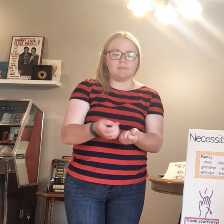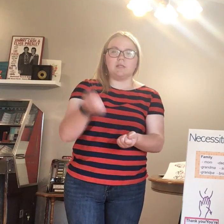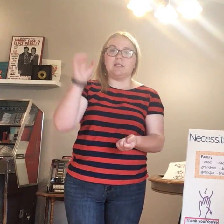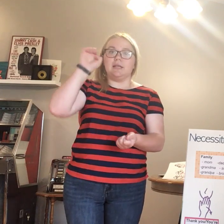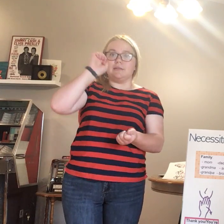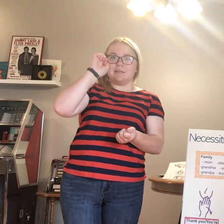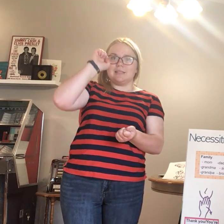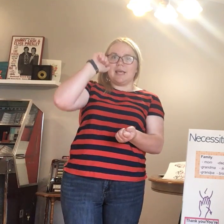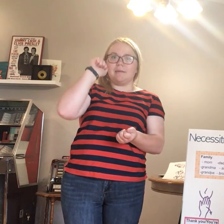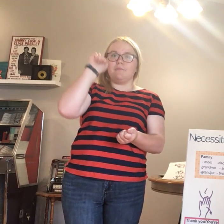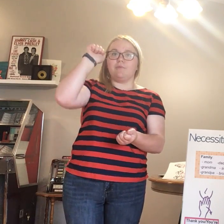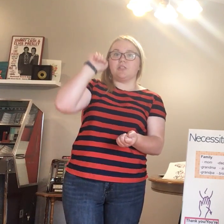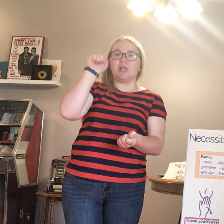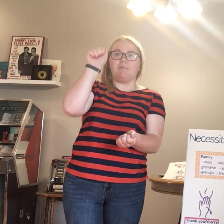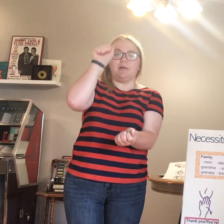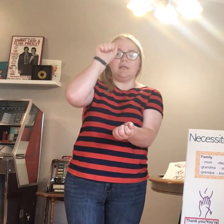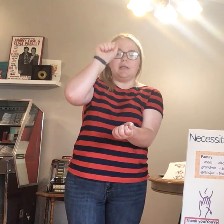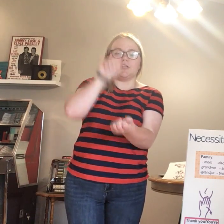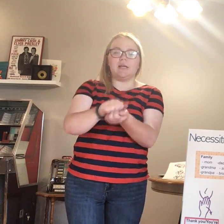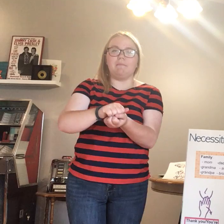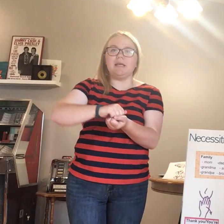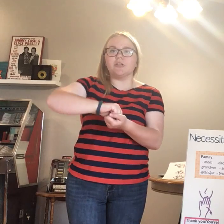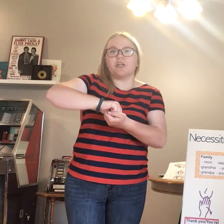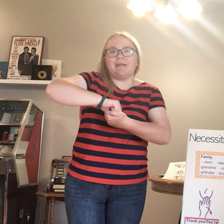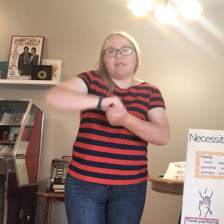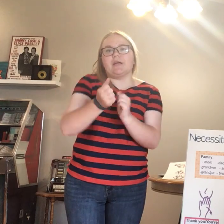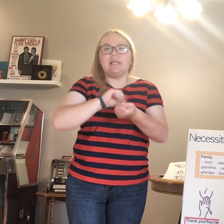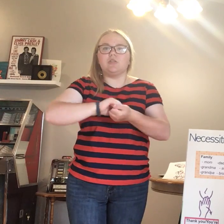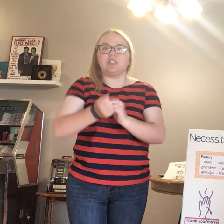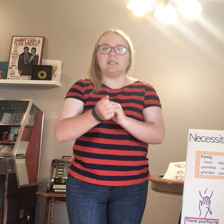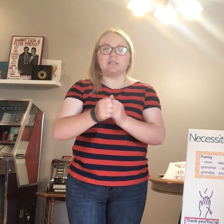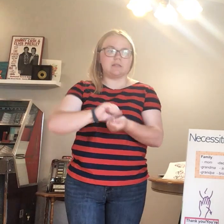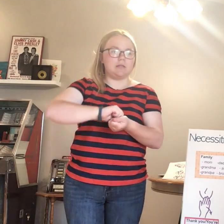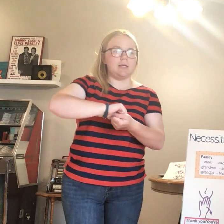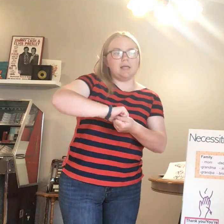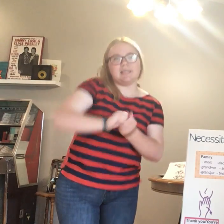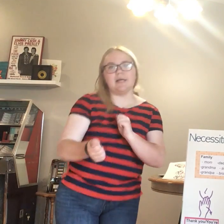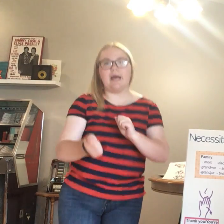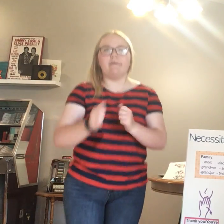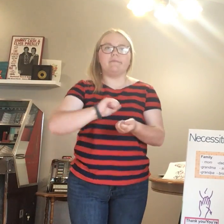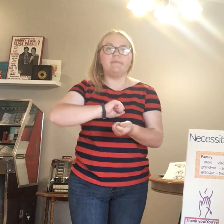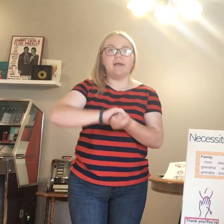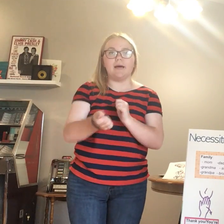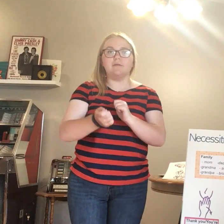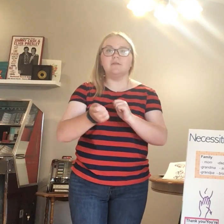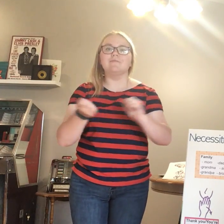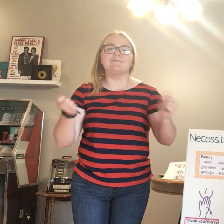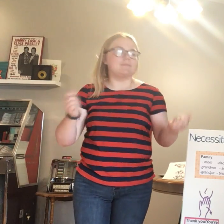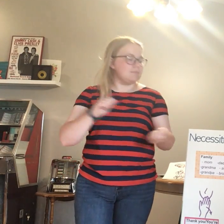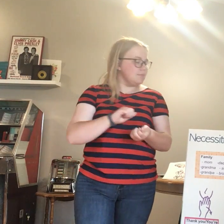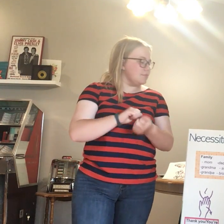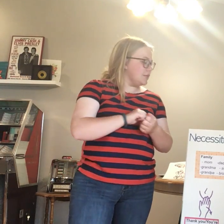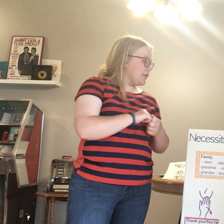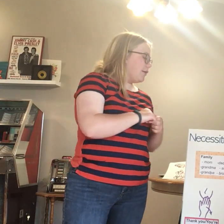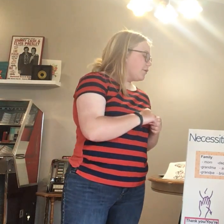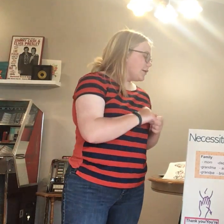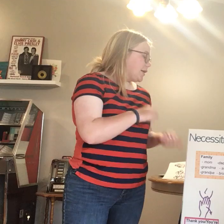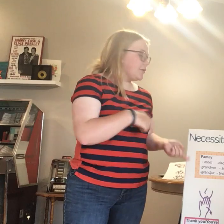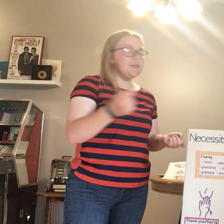and then the same with your top one. They're going to meet and they're going to be like grating cheese. That's how. How. And then how are you? You